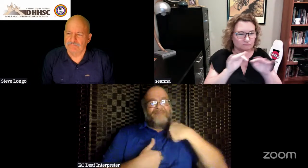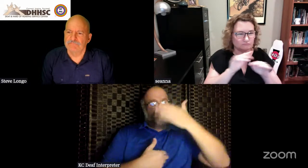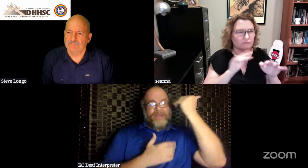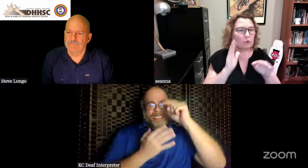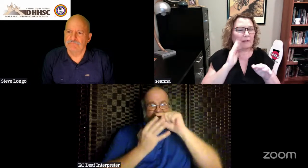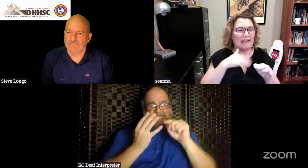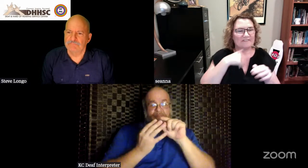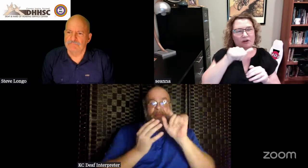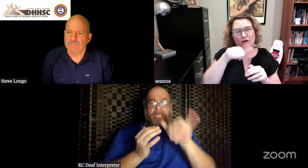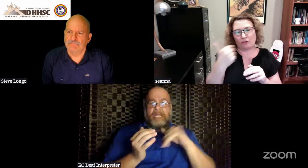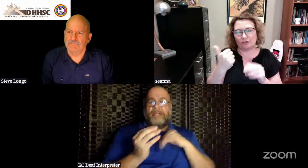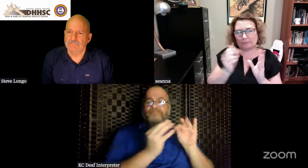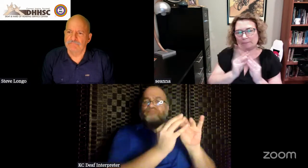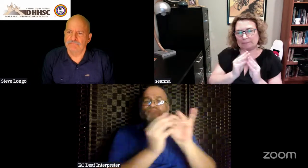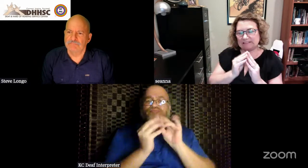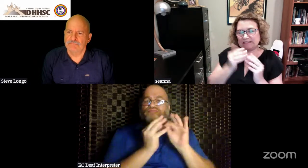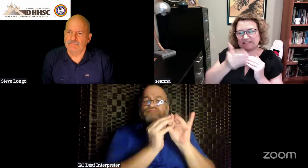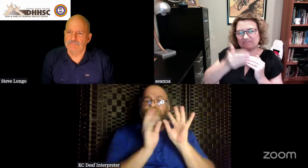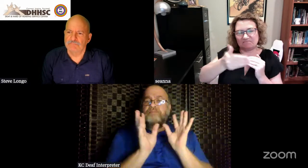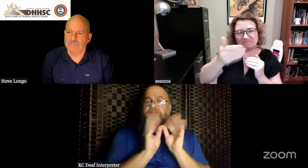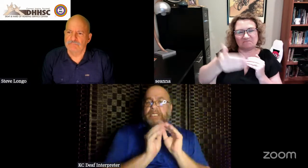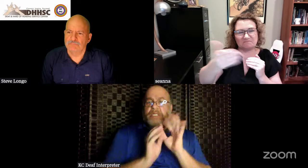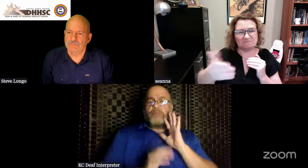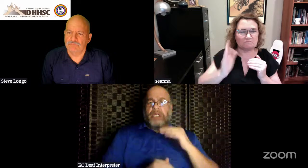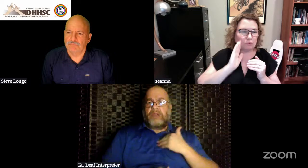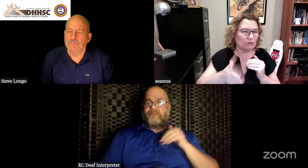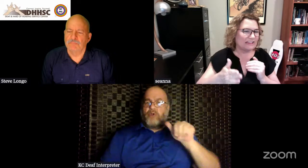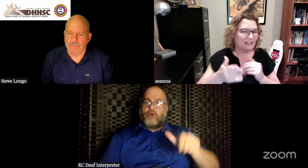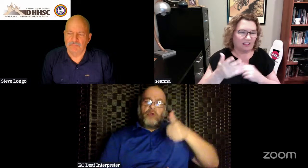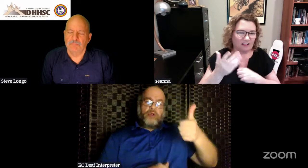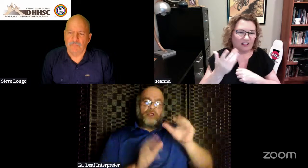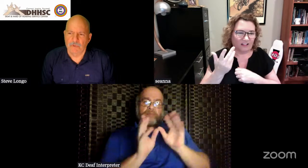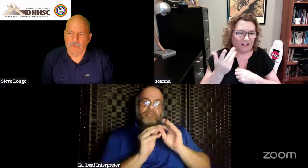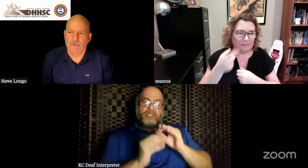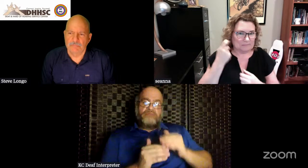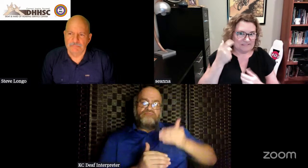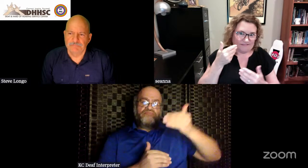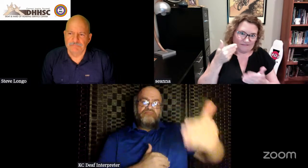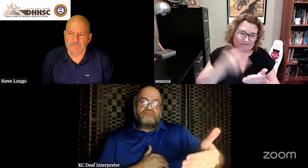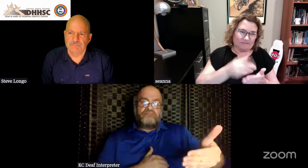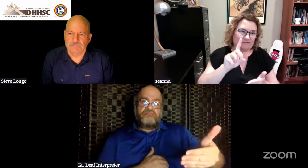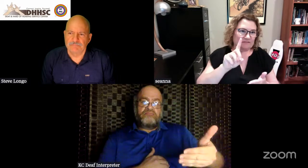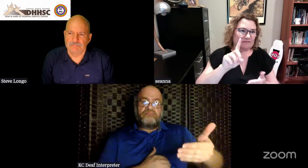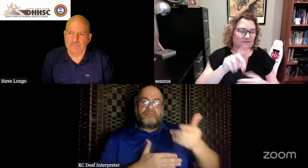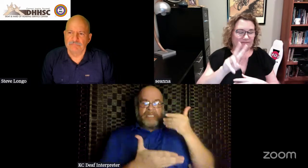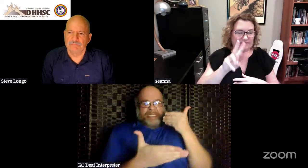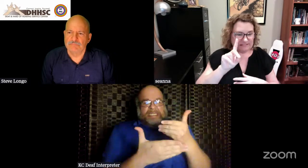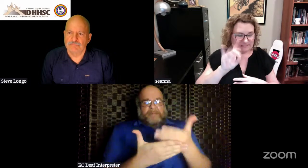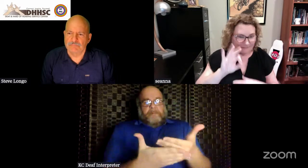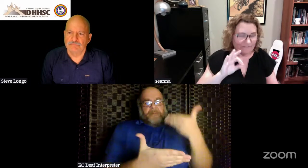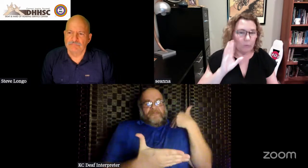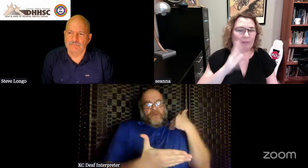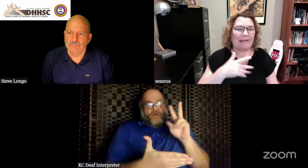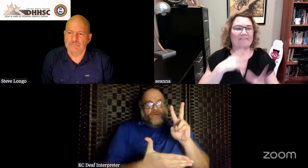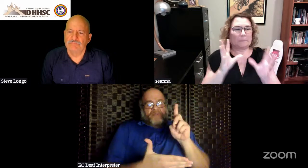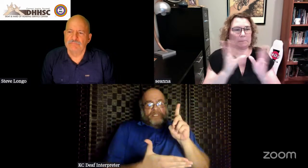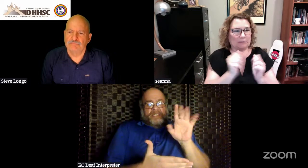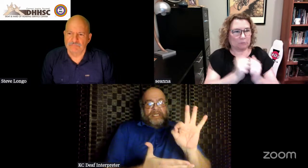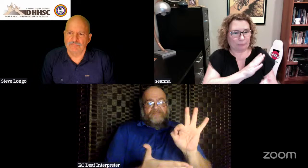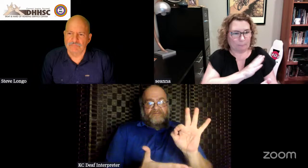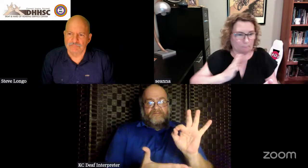it Susan? I can't remember all the people that we've been meeting with. But anyway, um, we do have another meeting